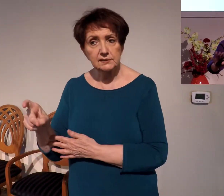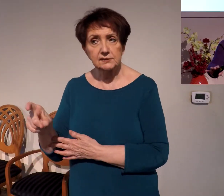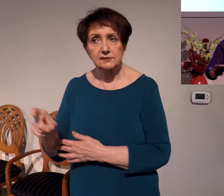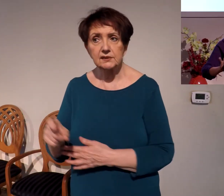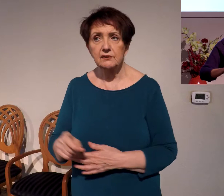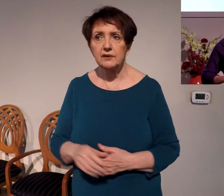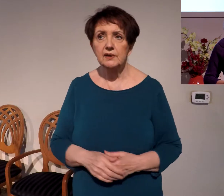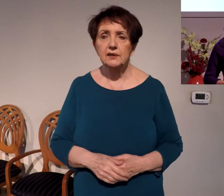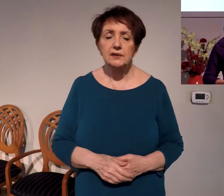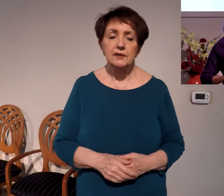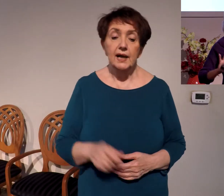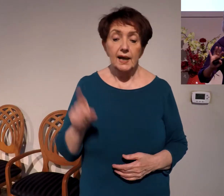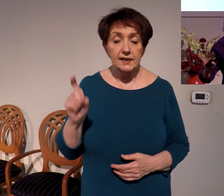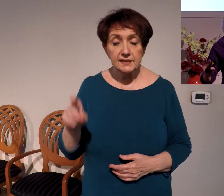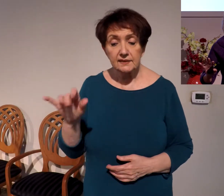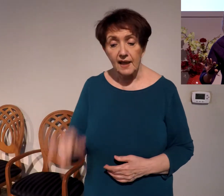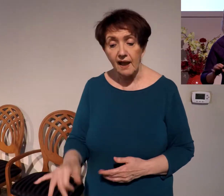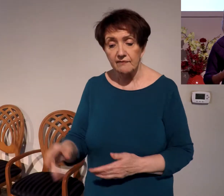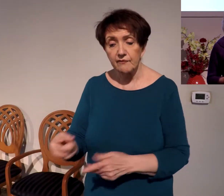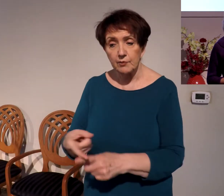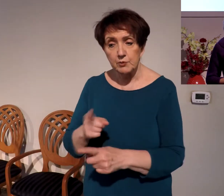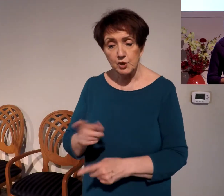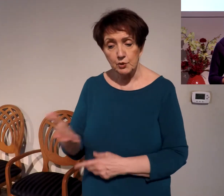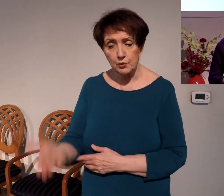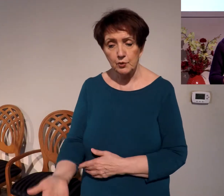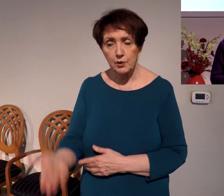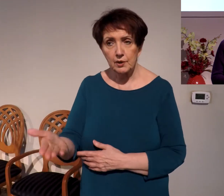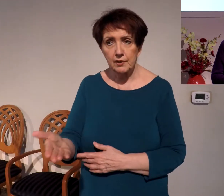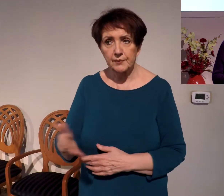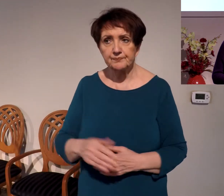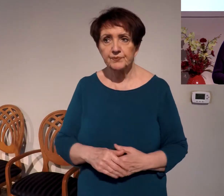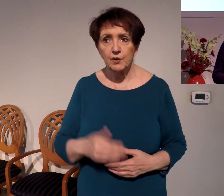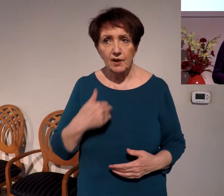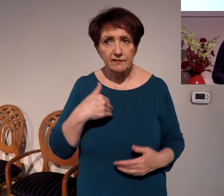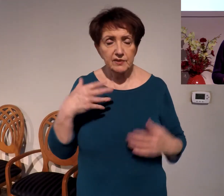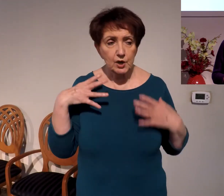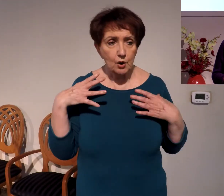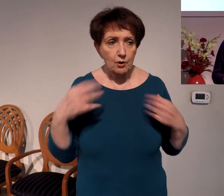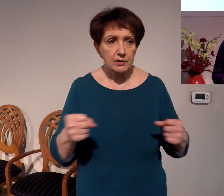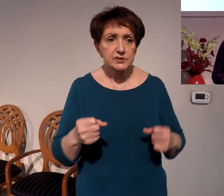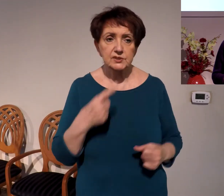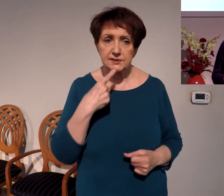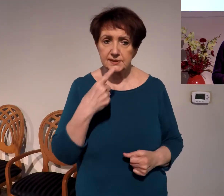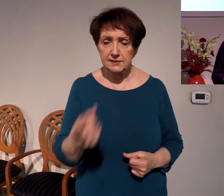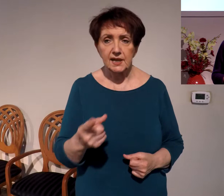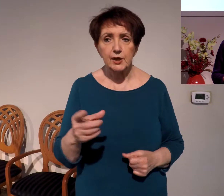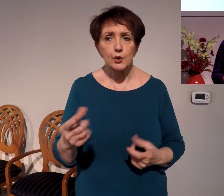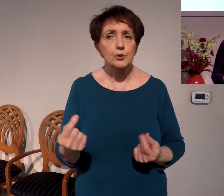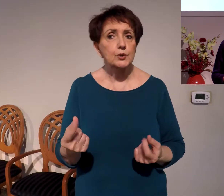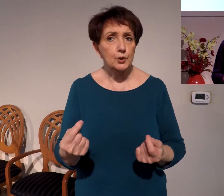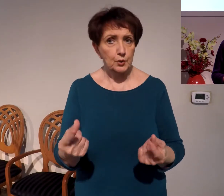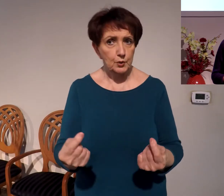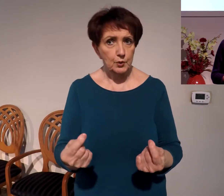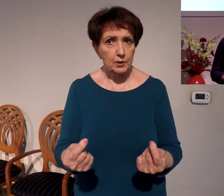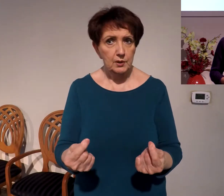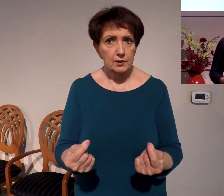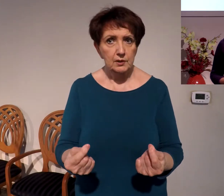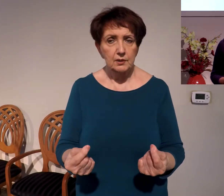or I need this from you, right? We have to have courage to say or do,